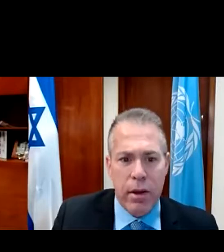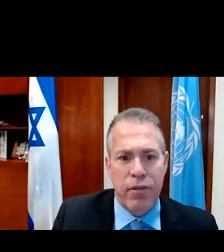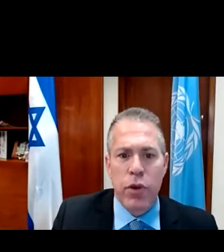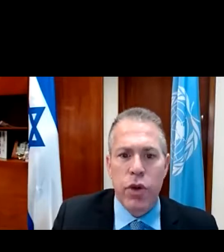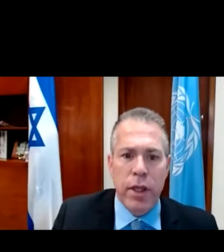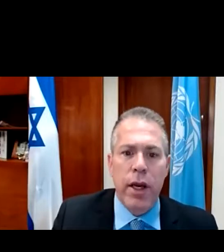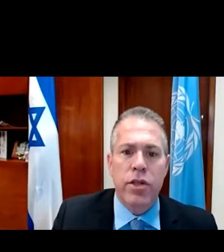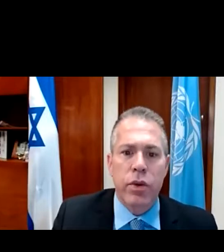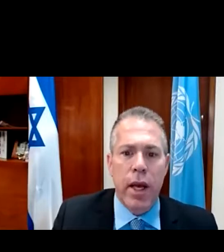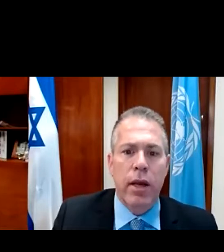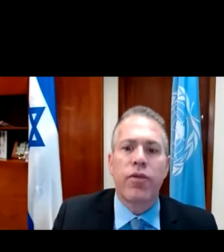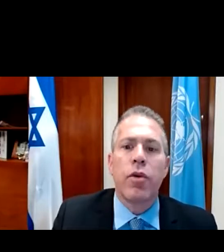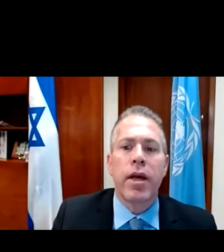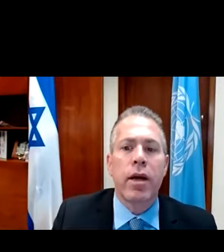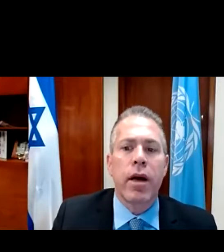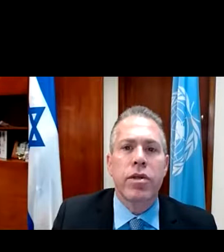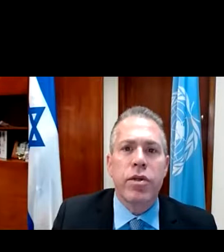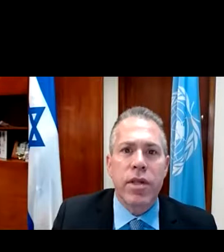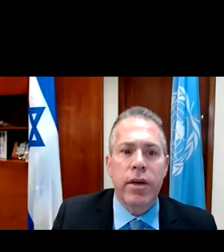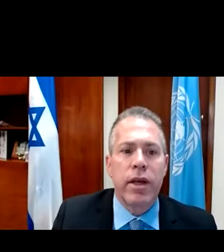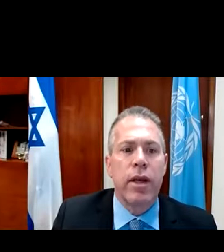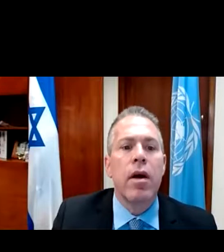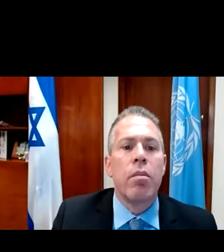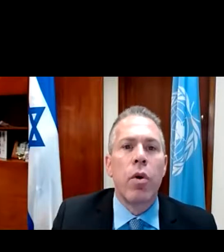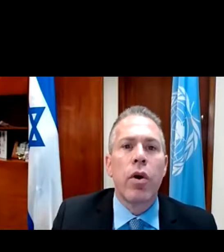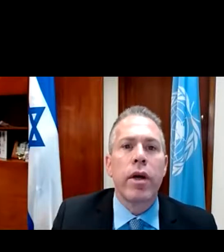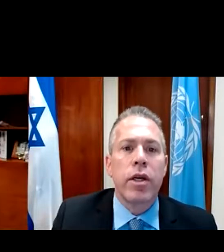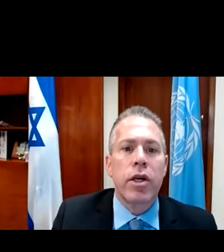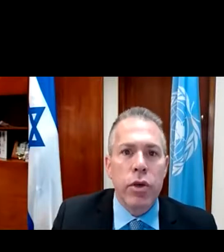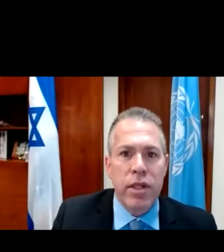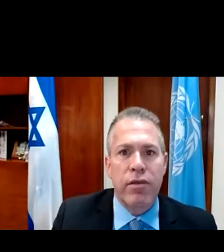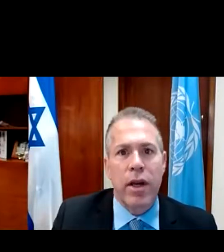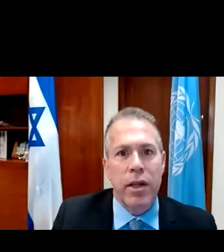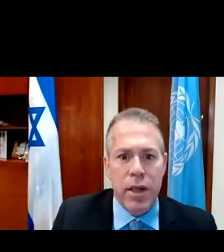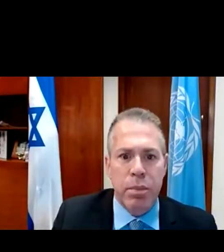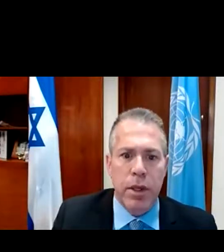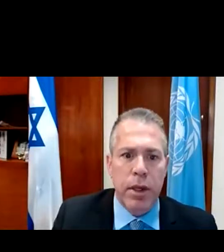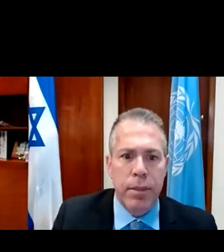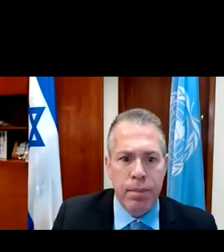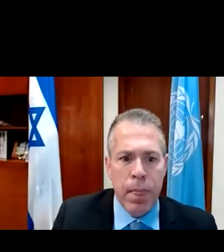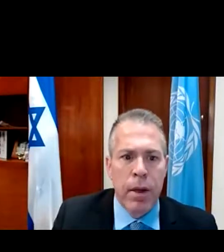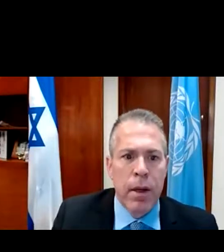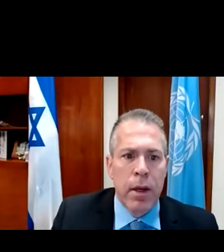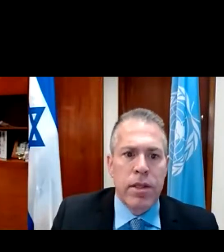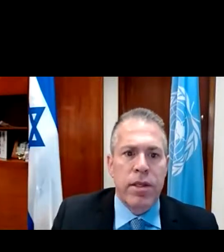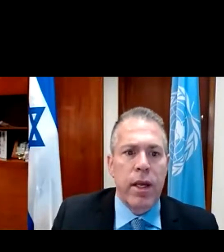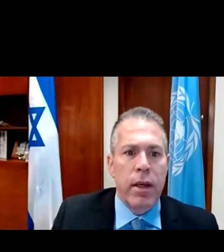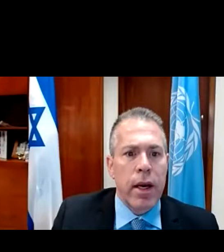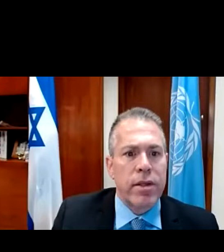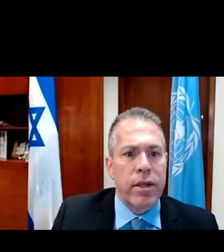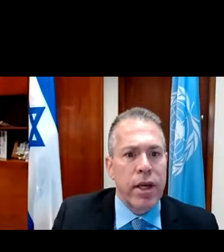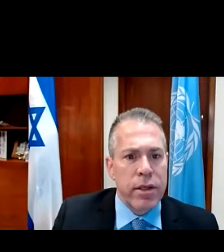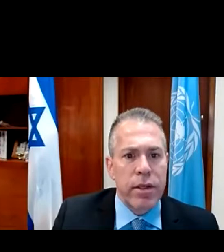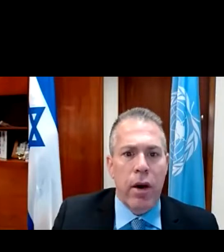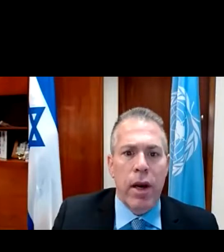thank them for joining us today and for making our society more inclusive and accepting. Seeing